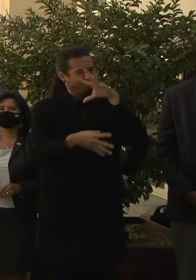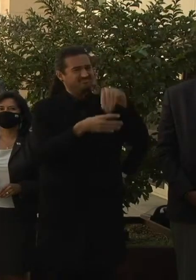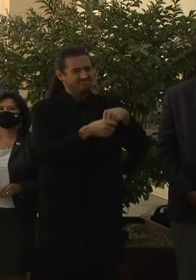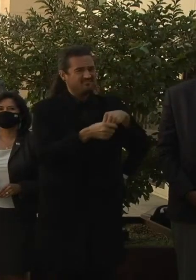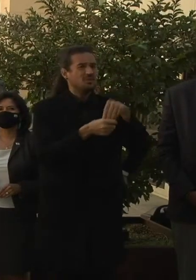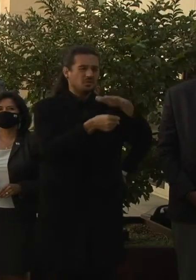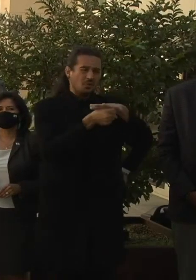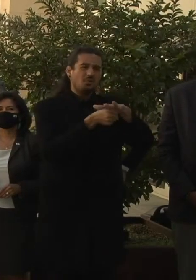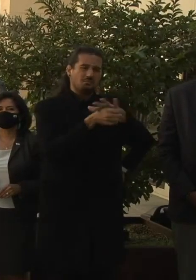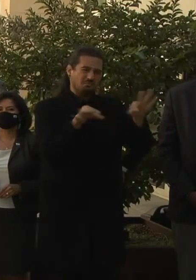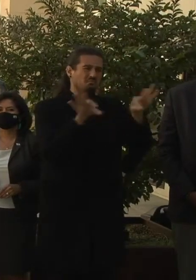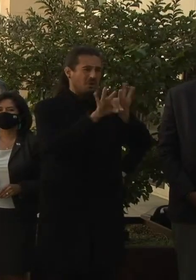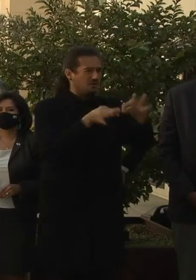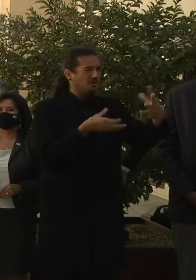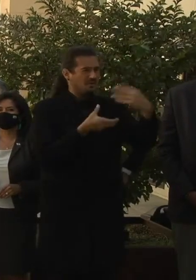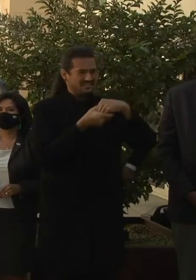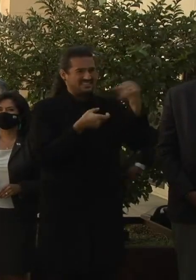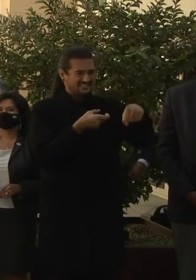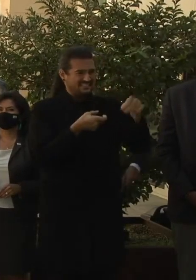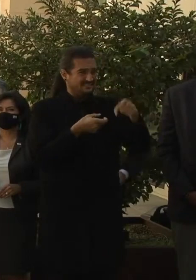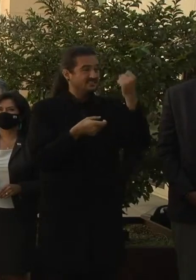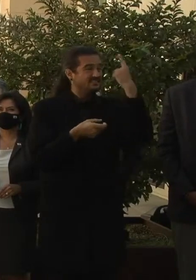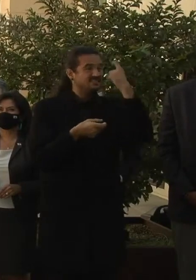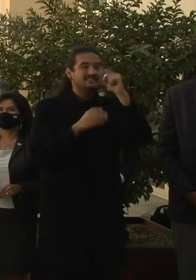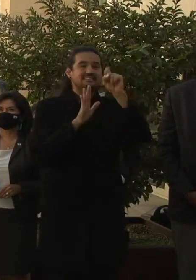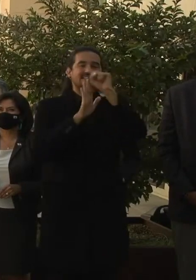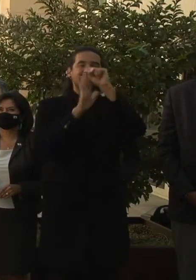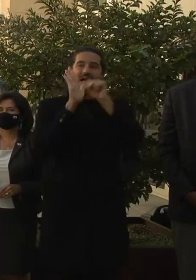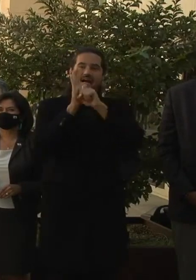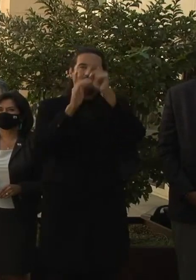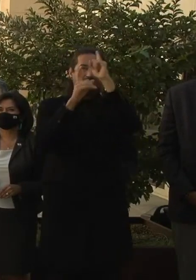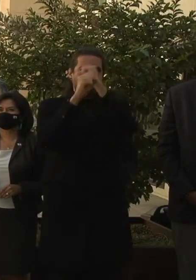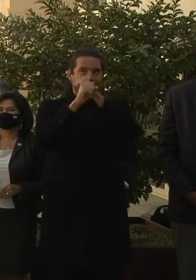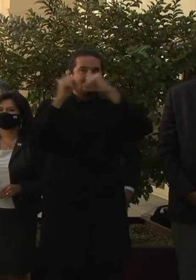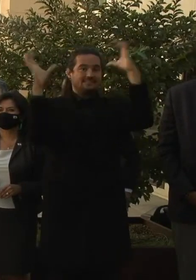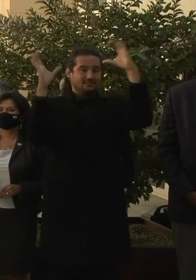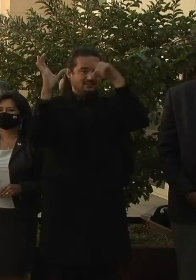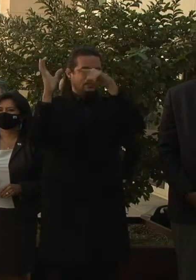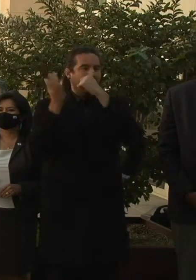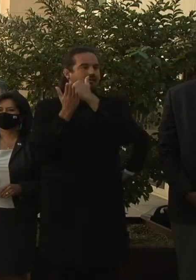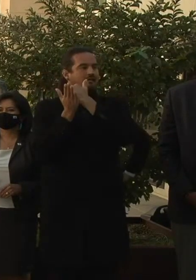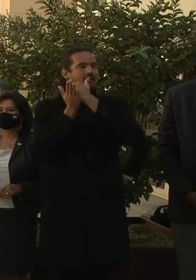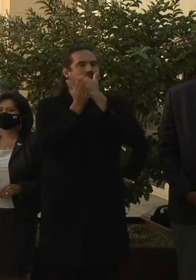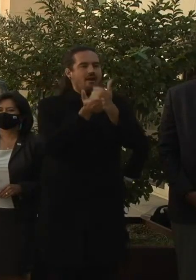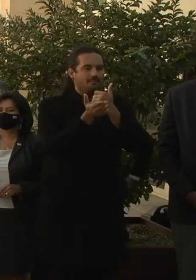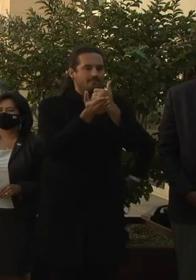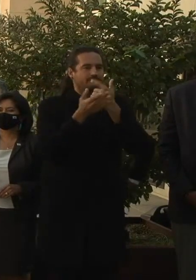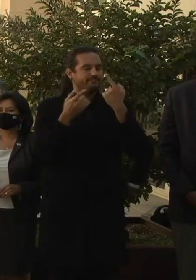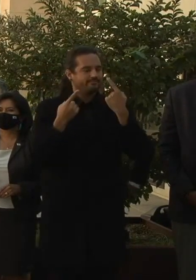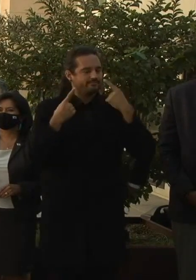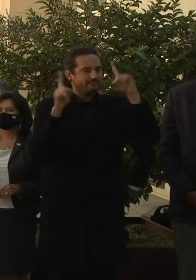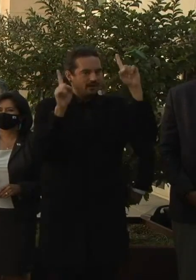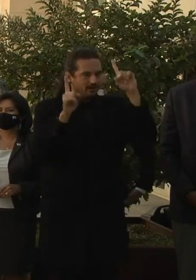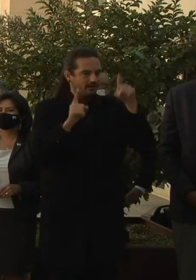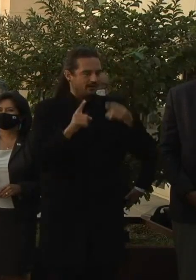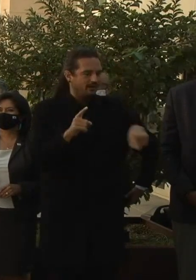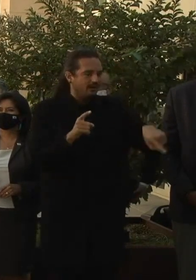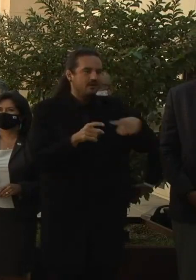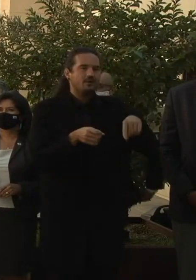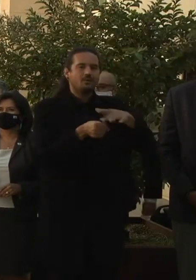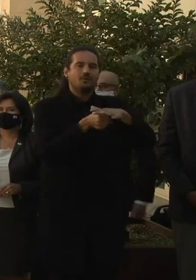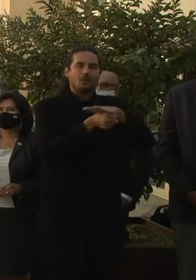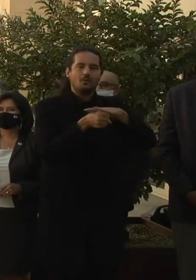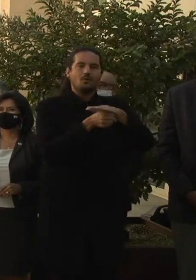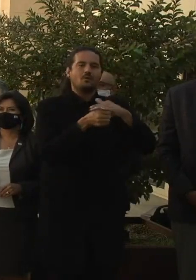be realized at the local level, but now with state support, the likes of which we have never endeavored to provide in the past. And that's the paradigm